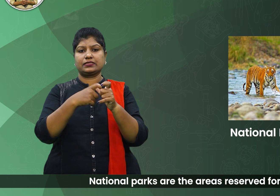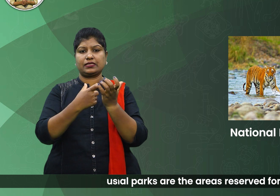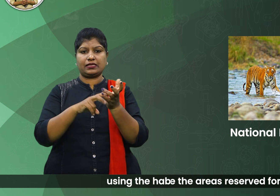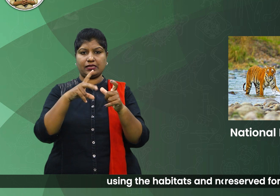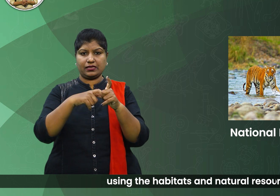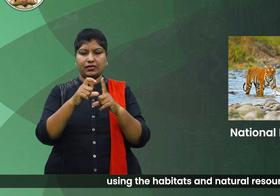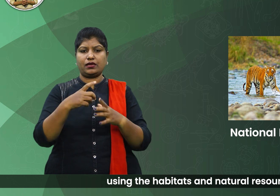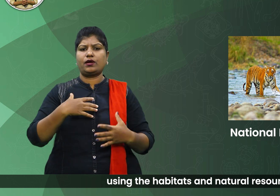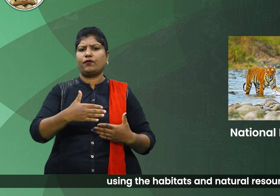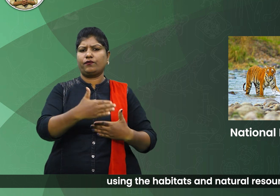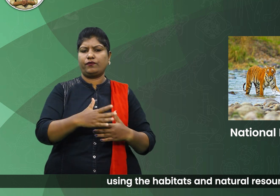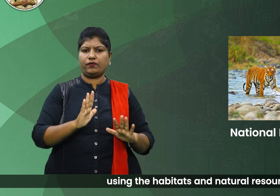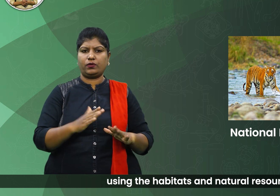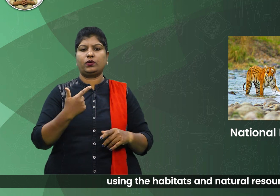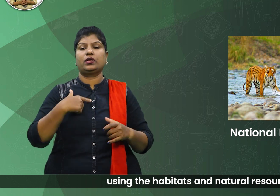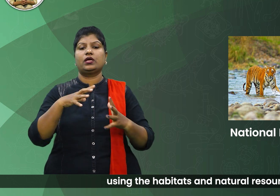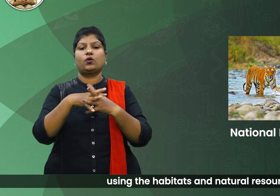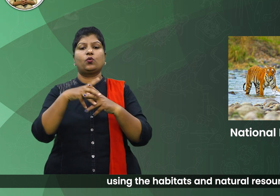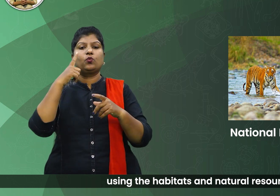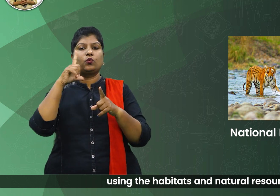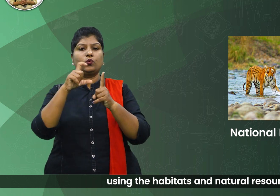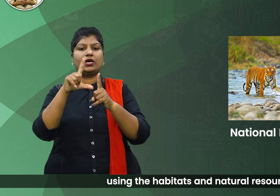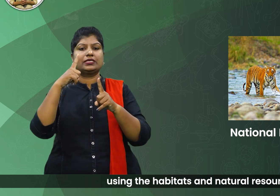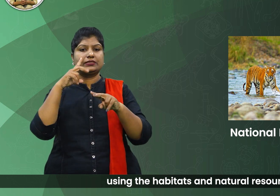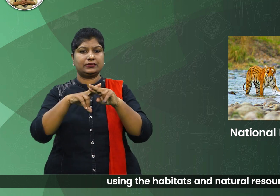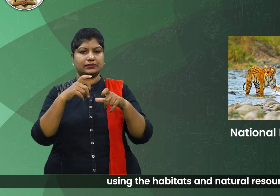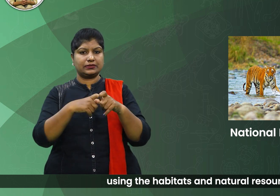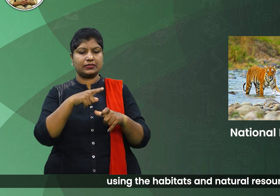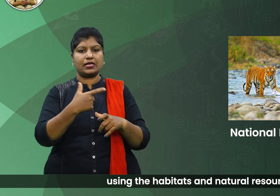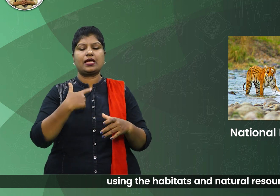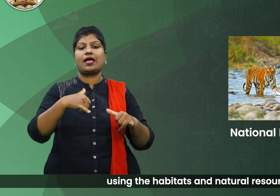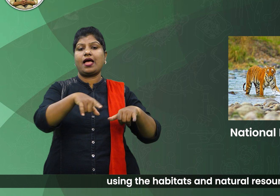Using the habitats and natural resources.